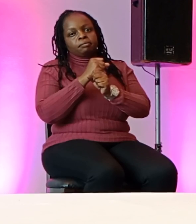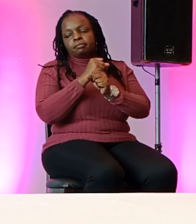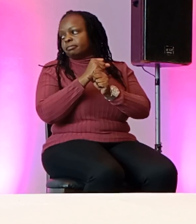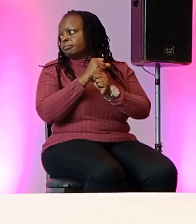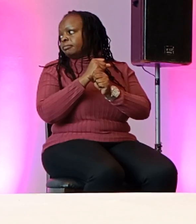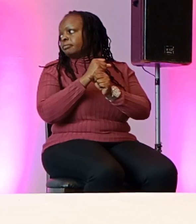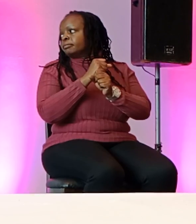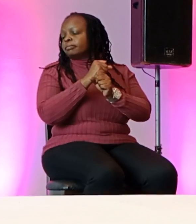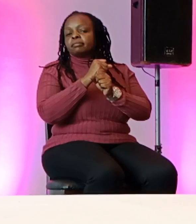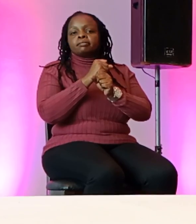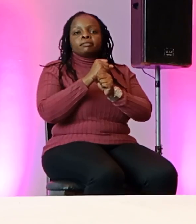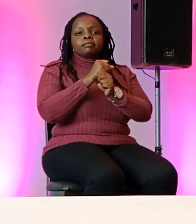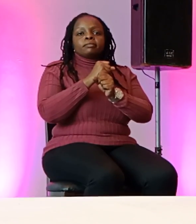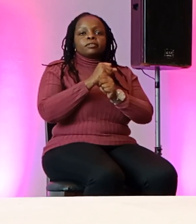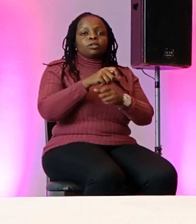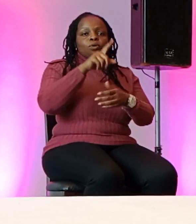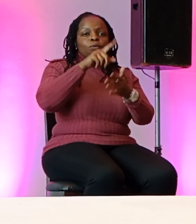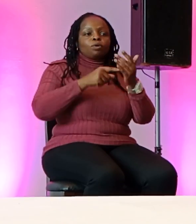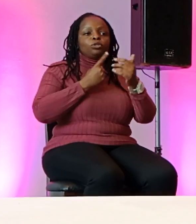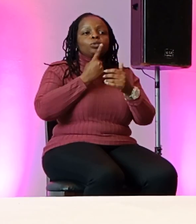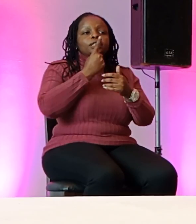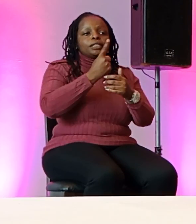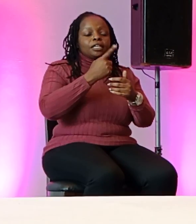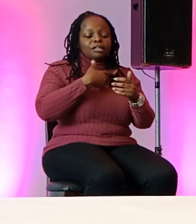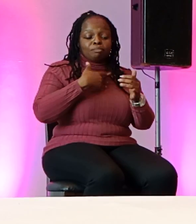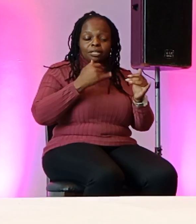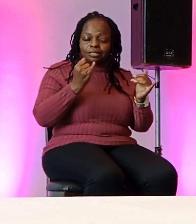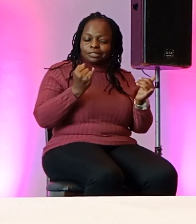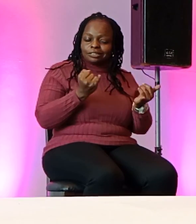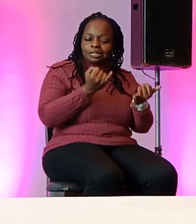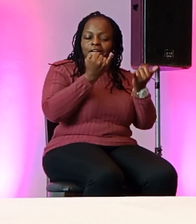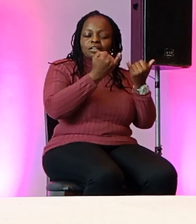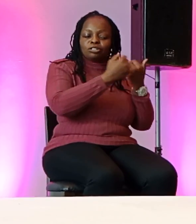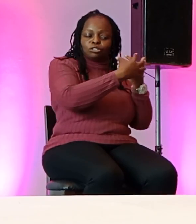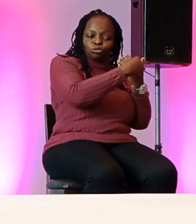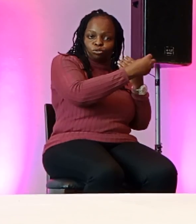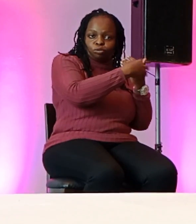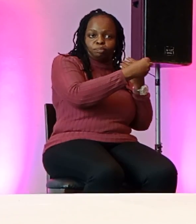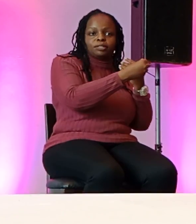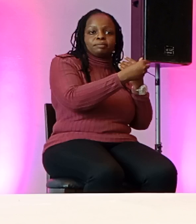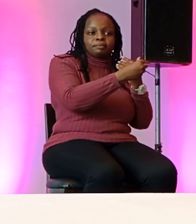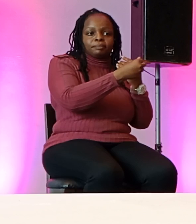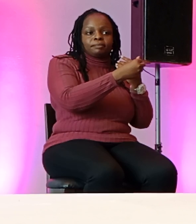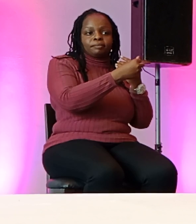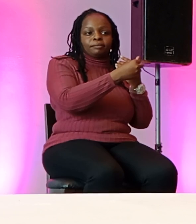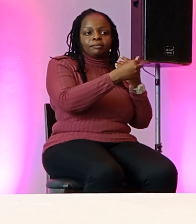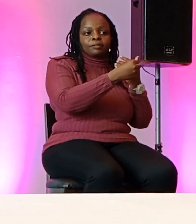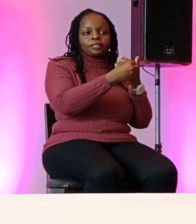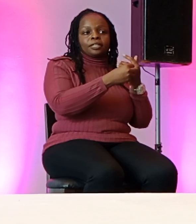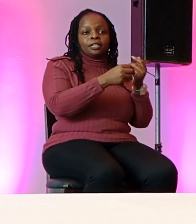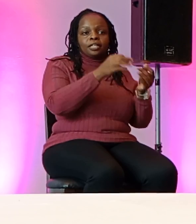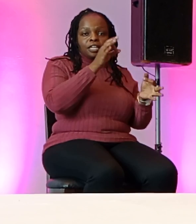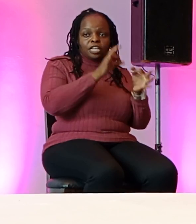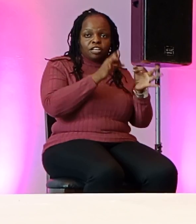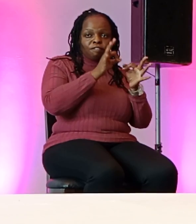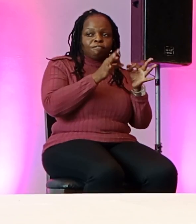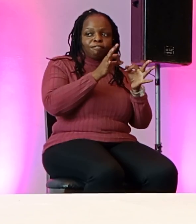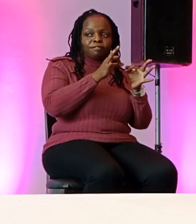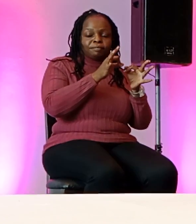What we are saying, I'm trying to paraphrase, What if in